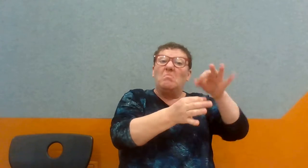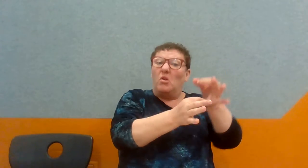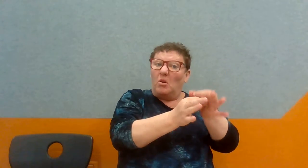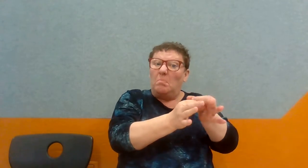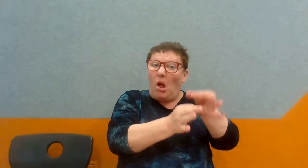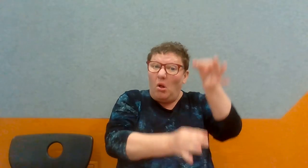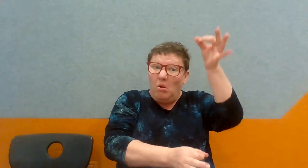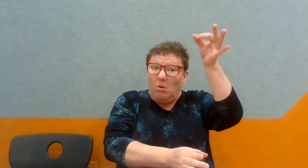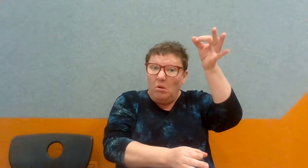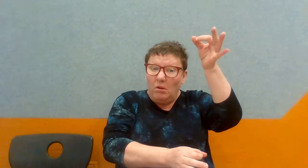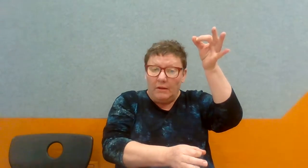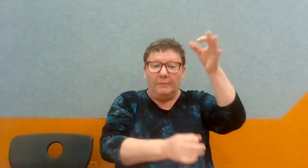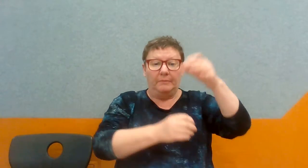or a pole.